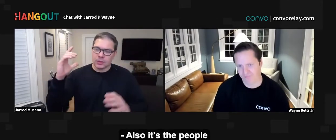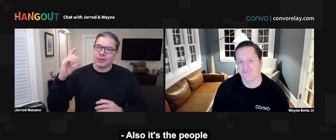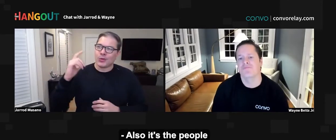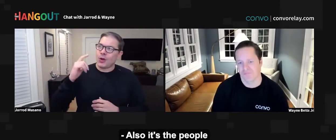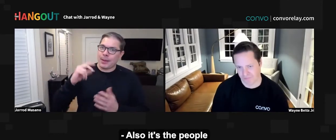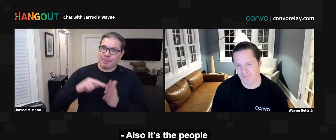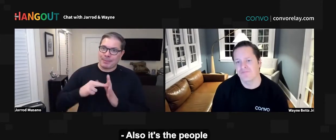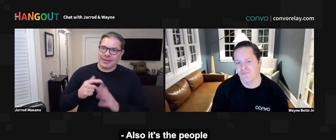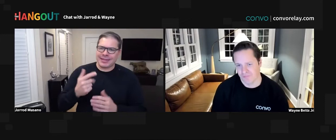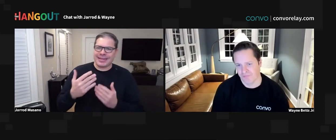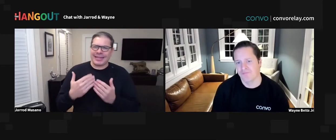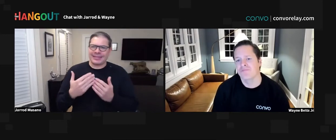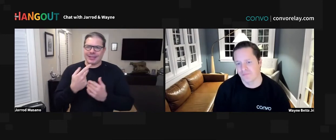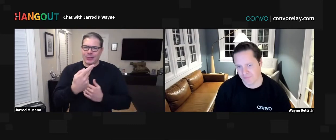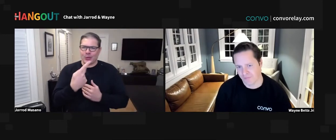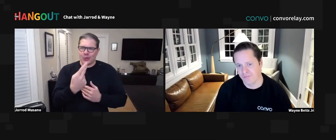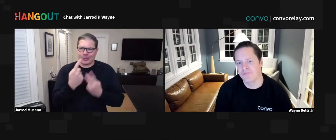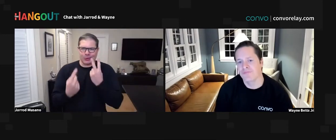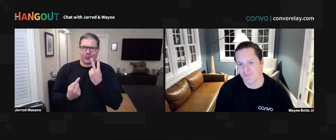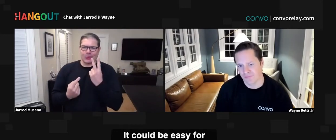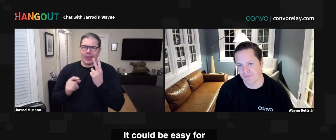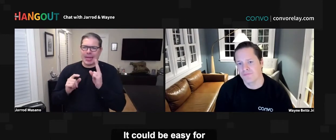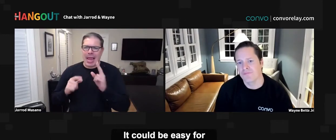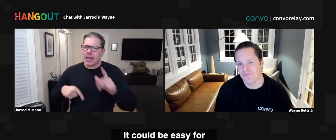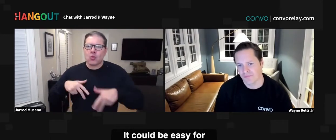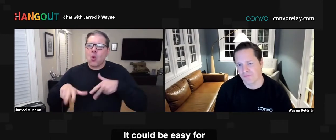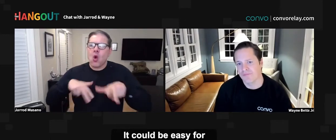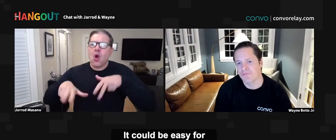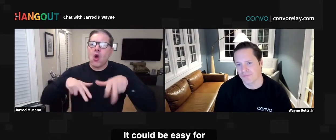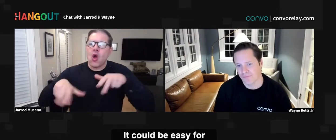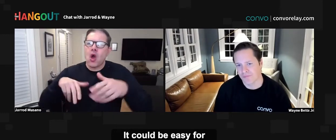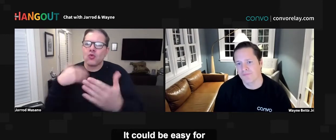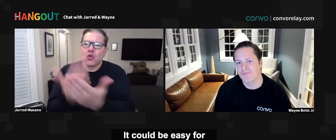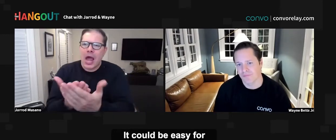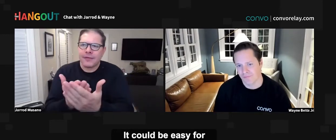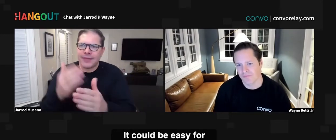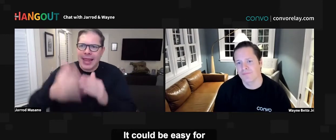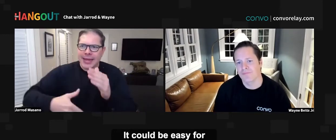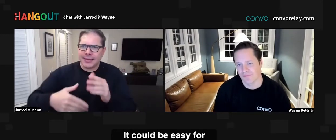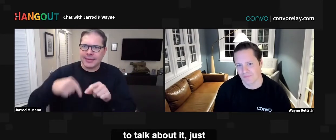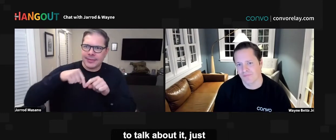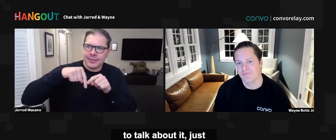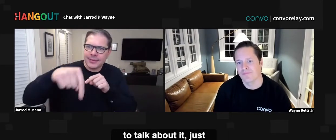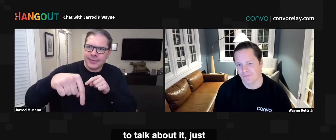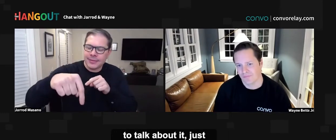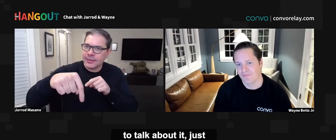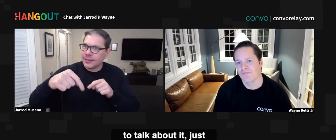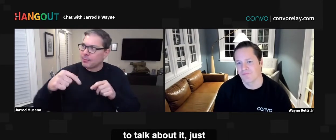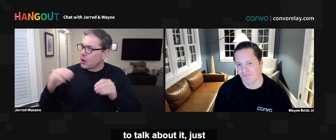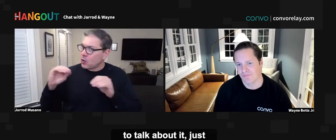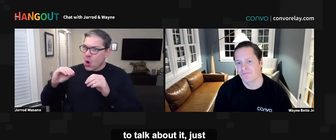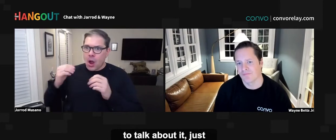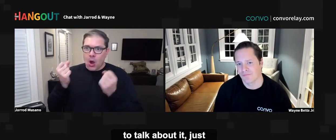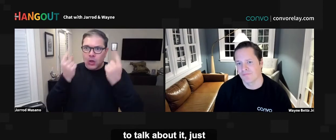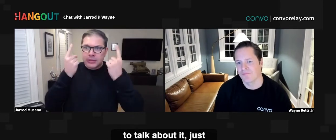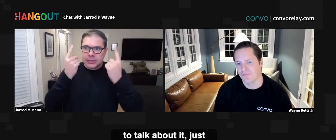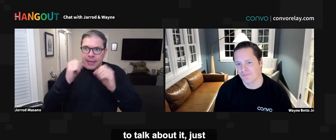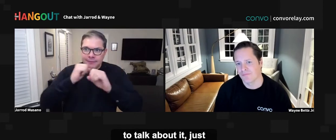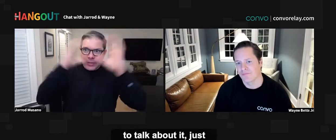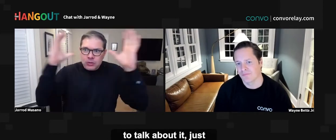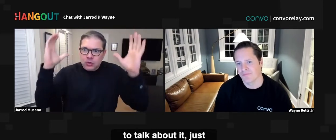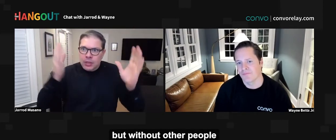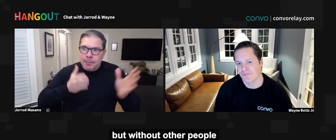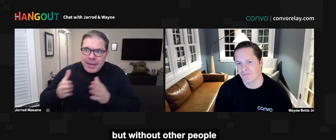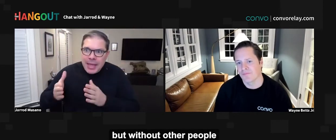too, because you could have a vision. It'd be easy for just you and I as two people to talk about it and just walk a